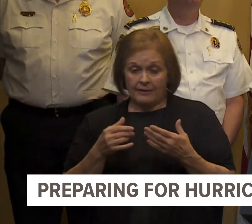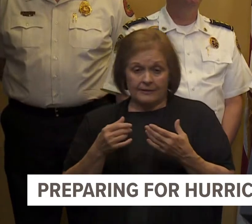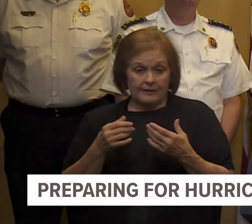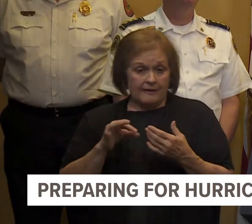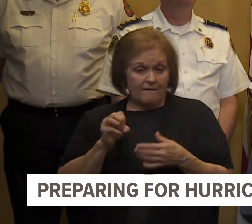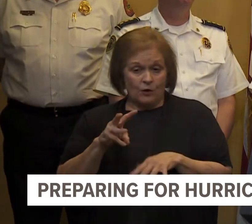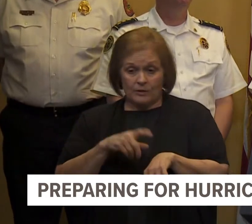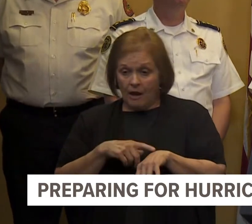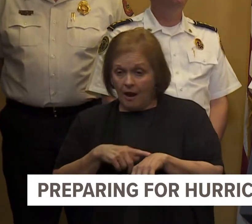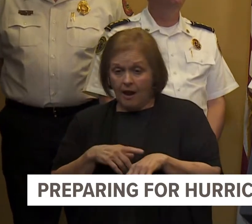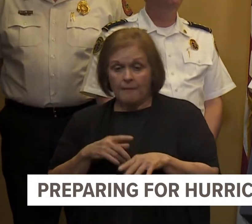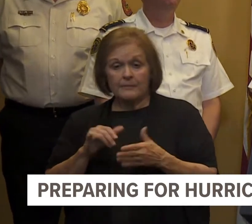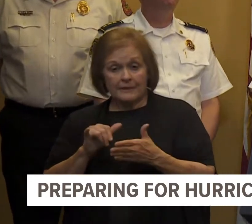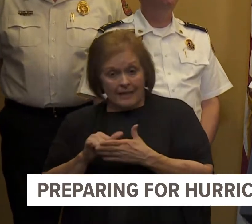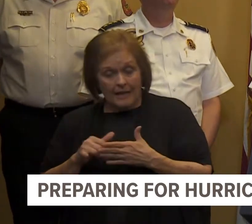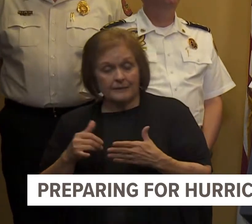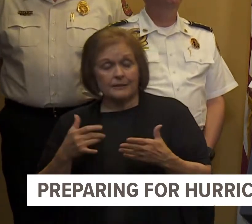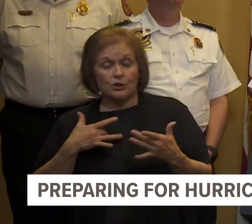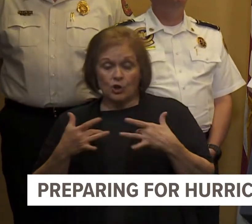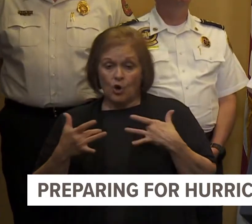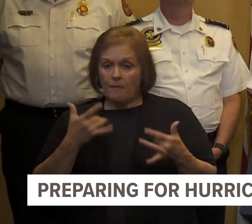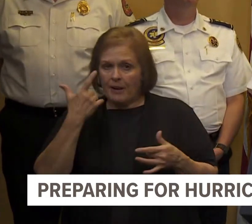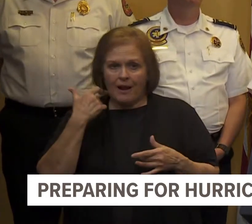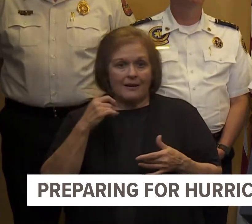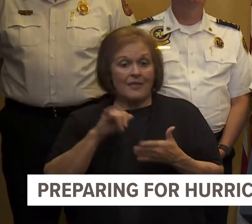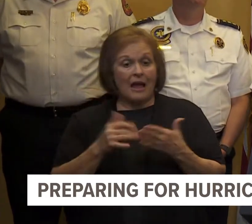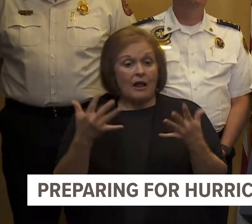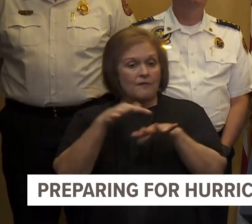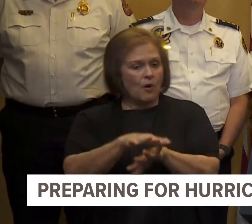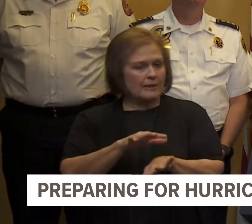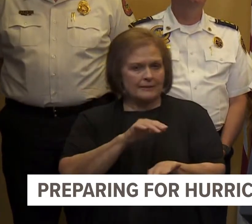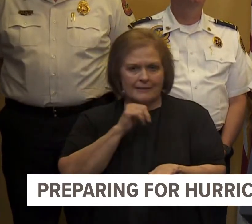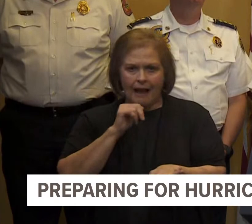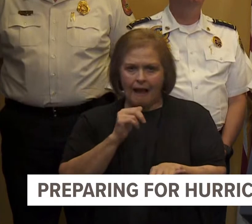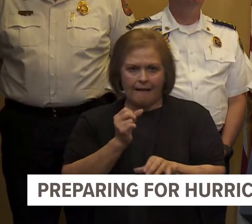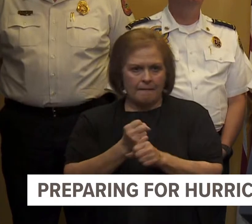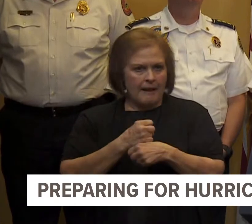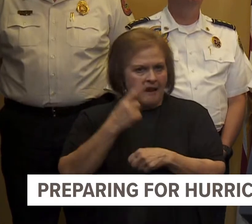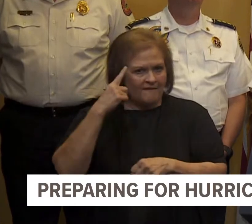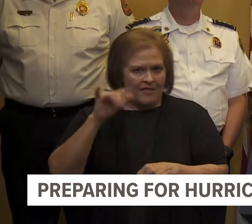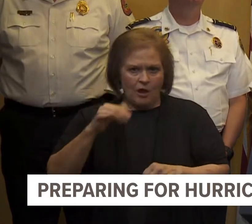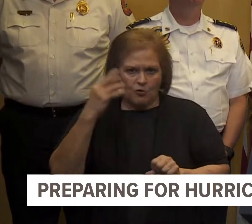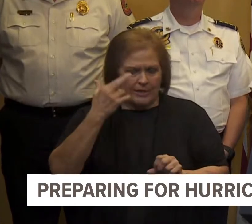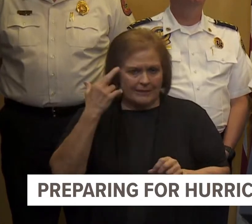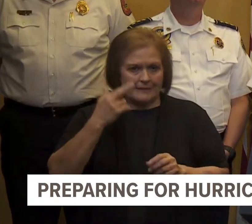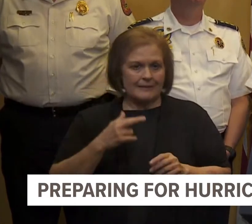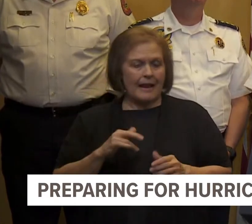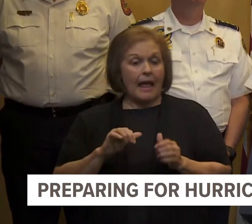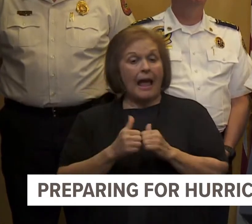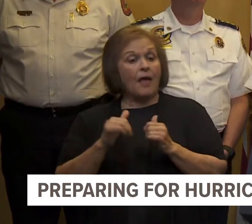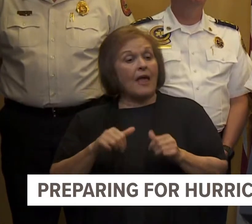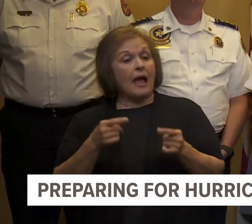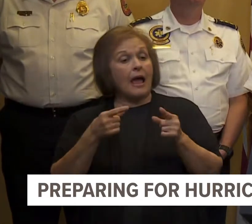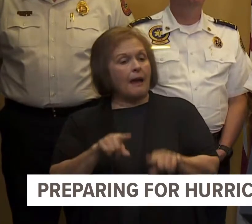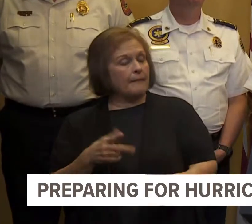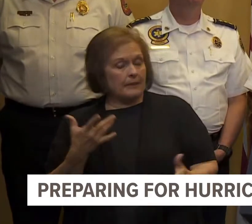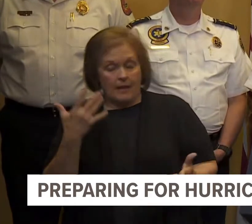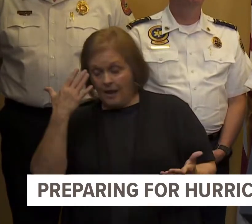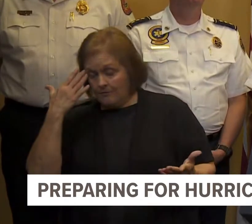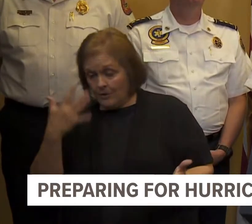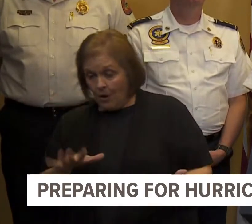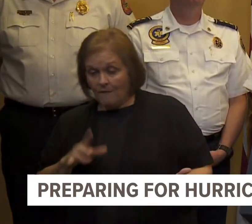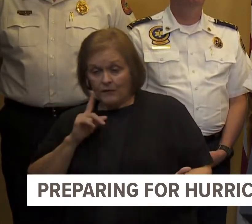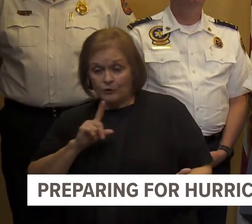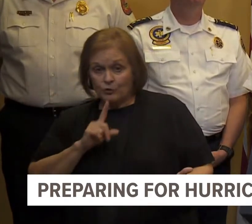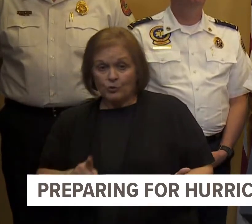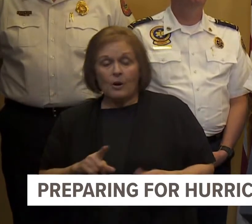community. It's very concerning because it was never designed to be that way. How it got into that area, not sure,